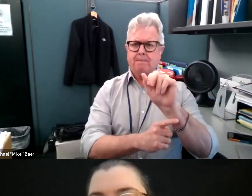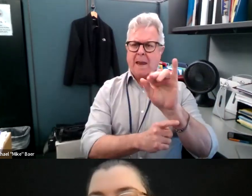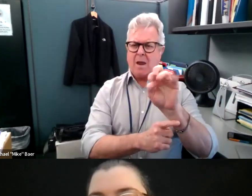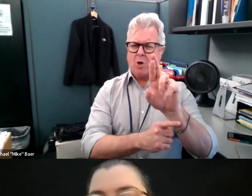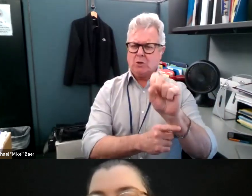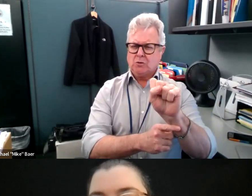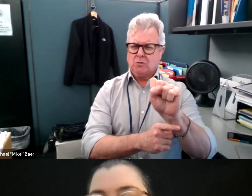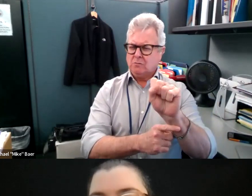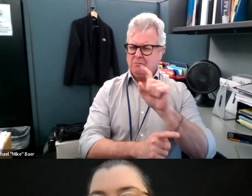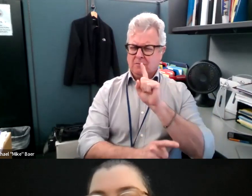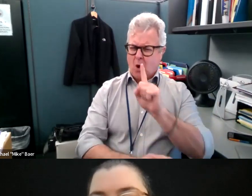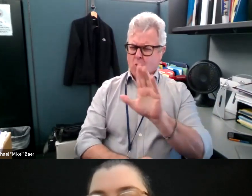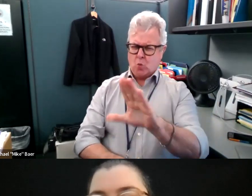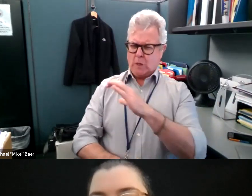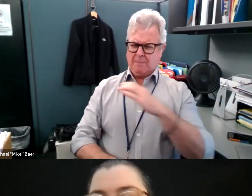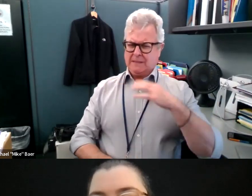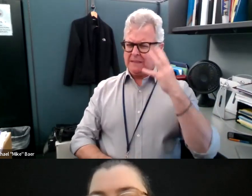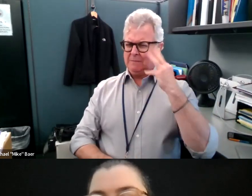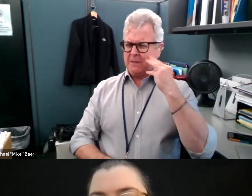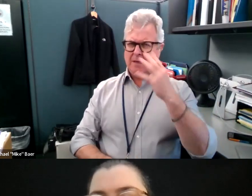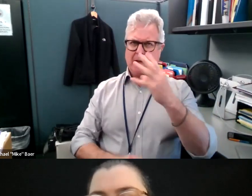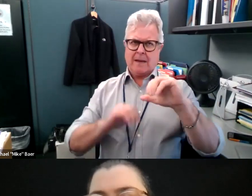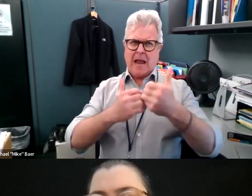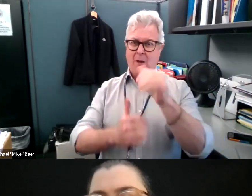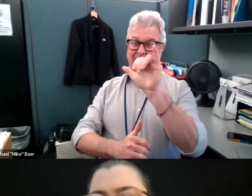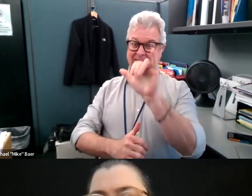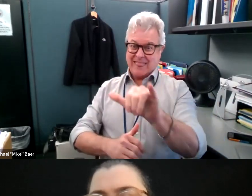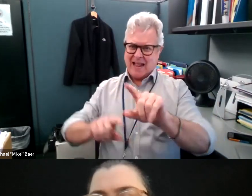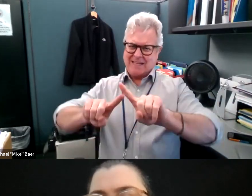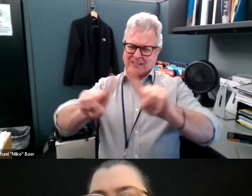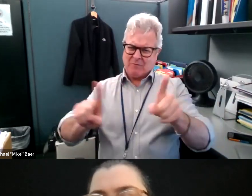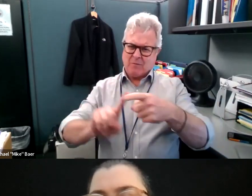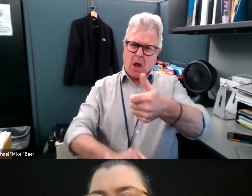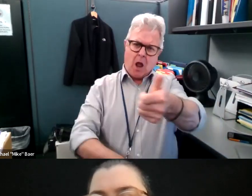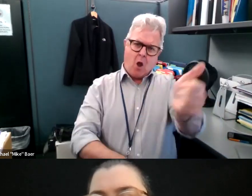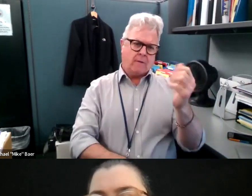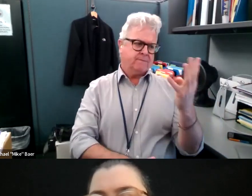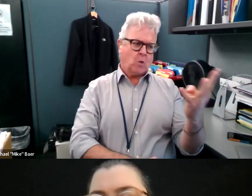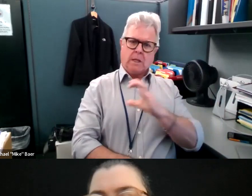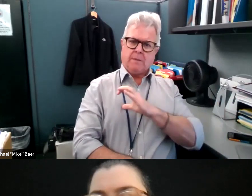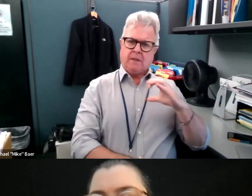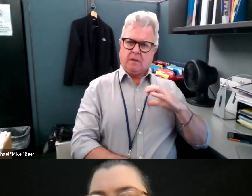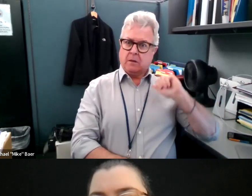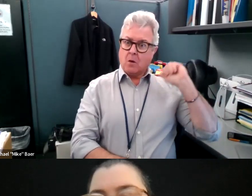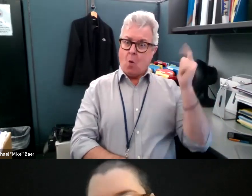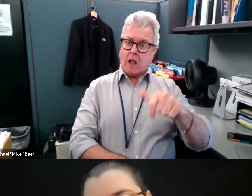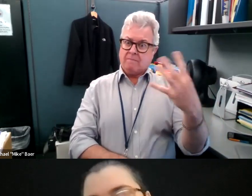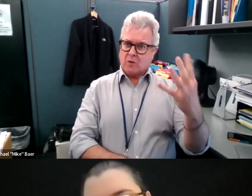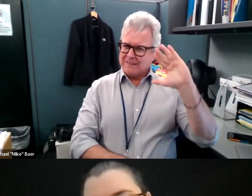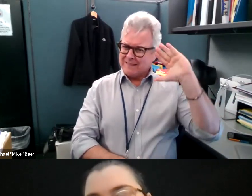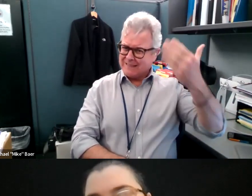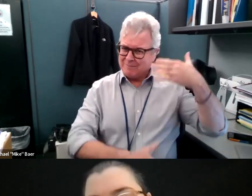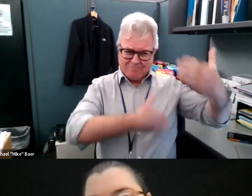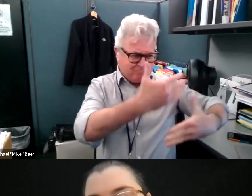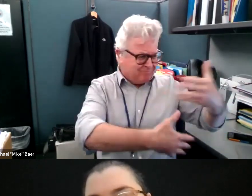the information. You're talking about barriers. And what is your committee's experience that might be different from